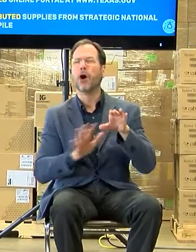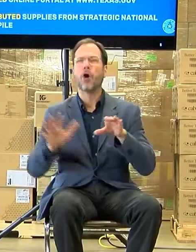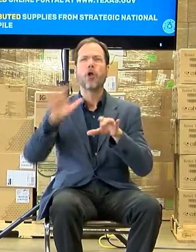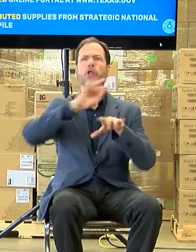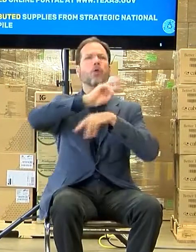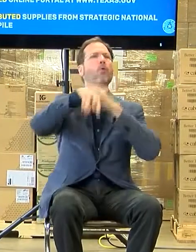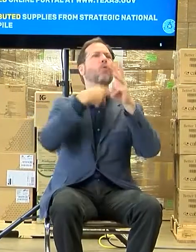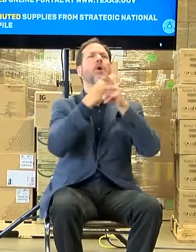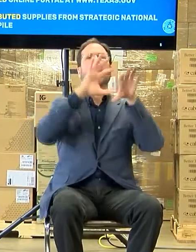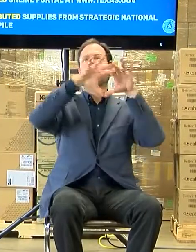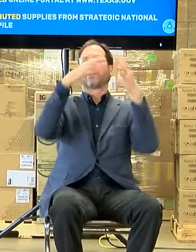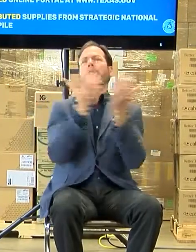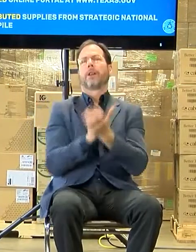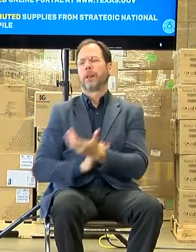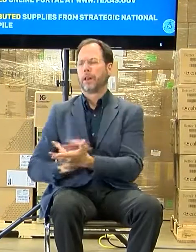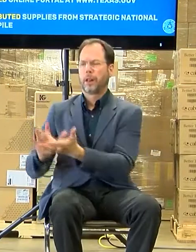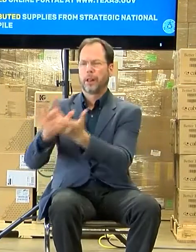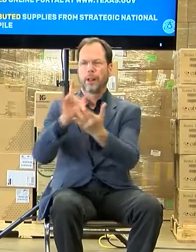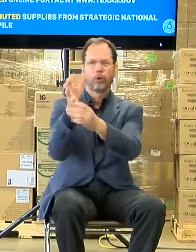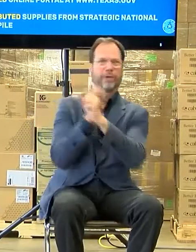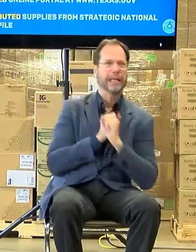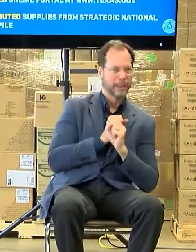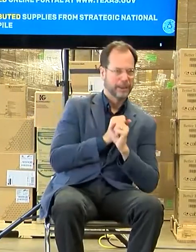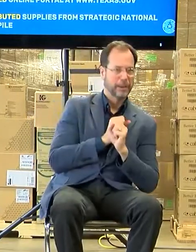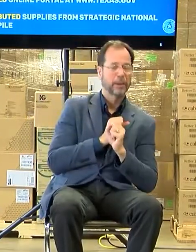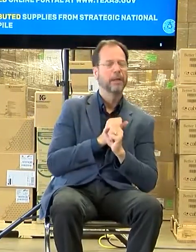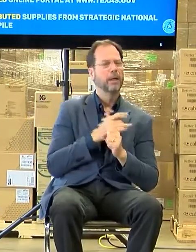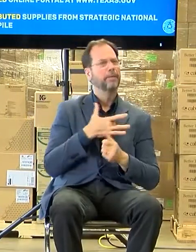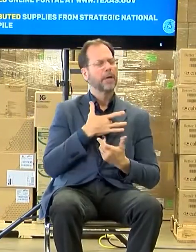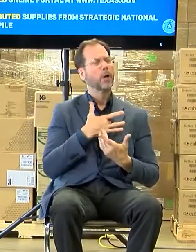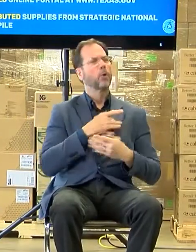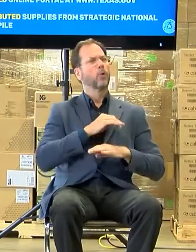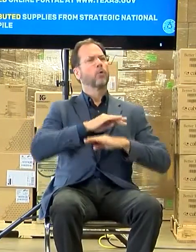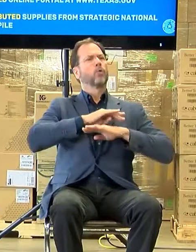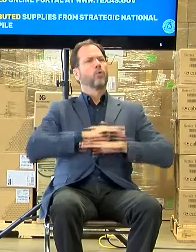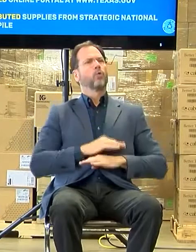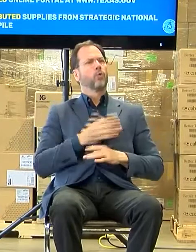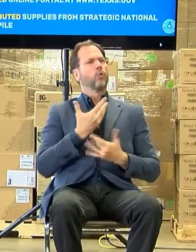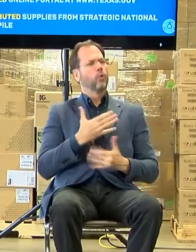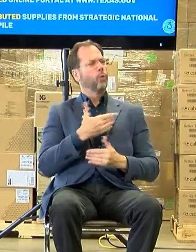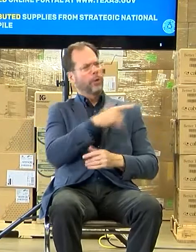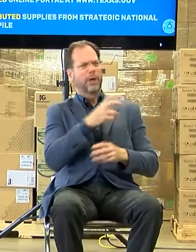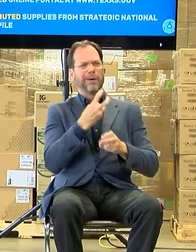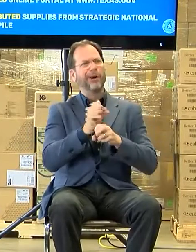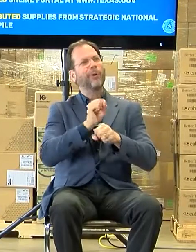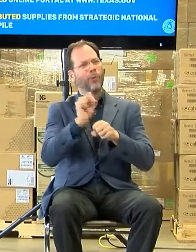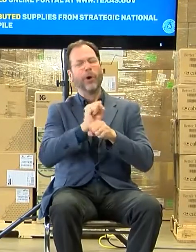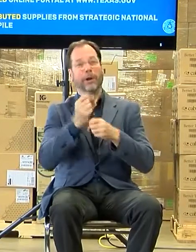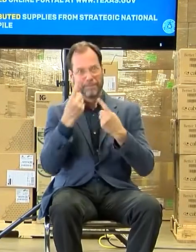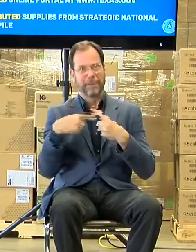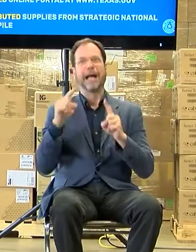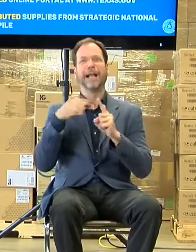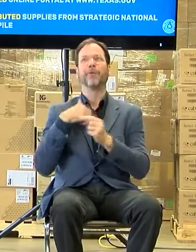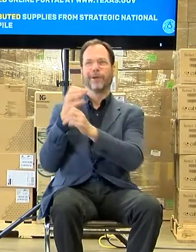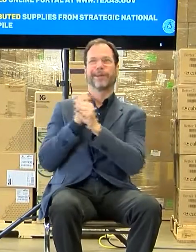globe. And it's so gratifying to see their hard work begin to bear